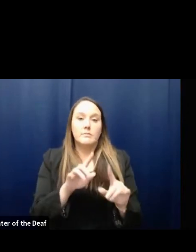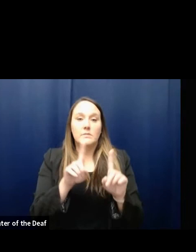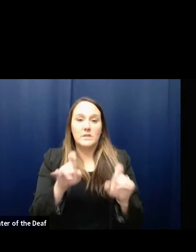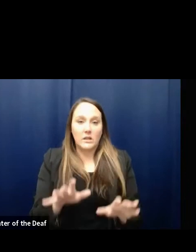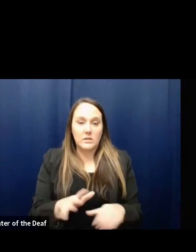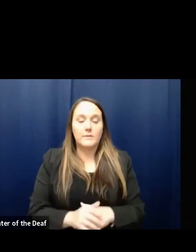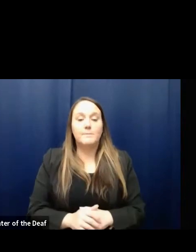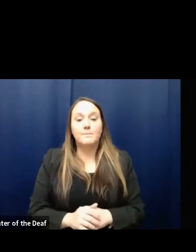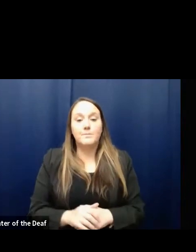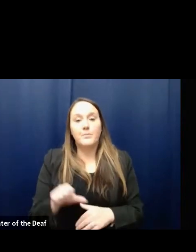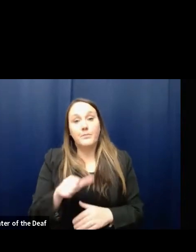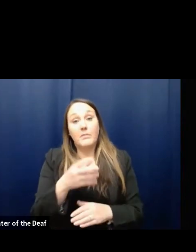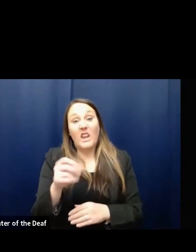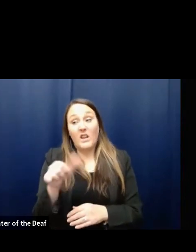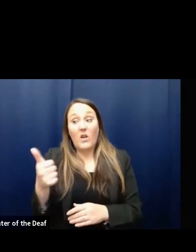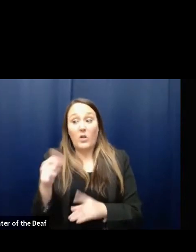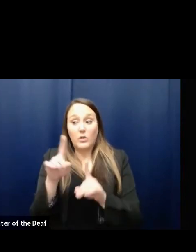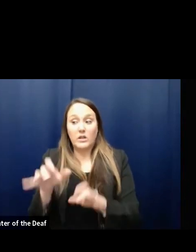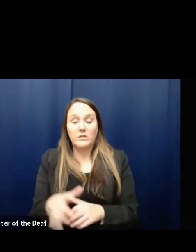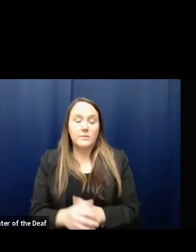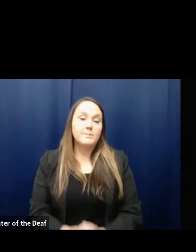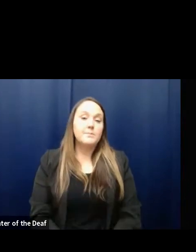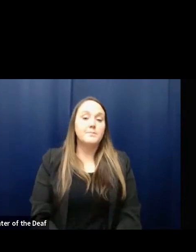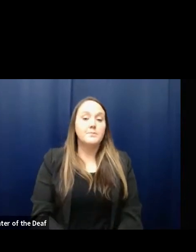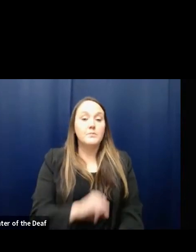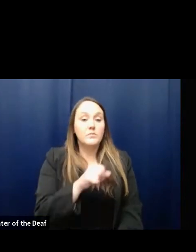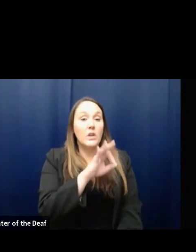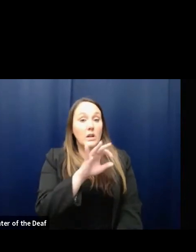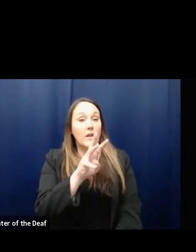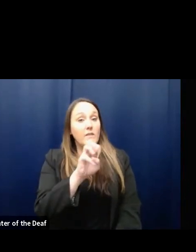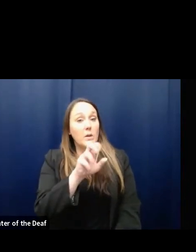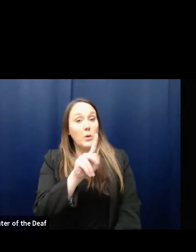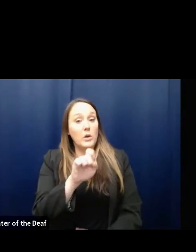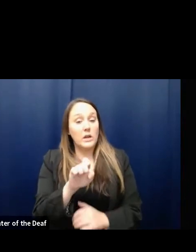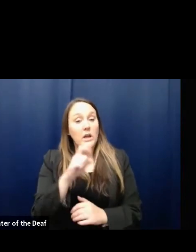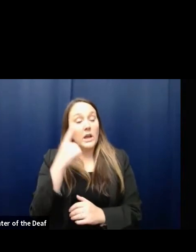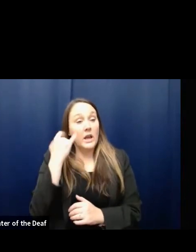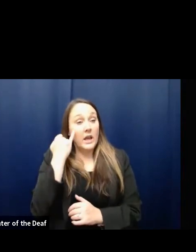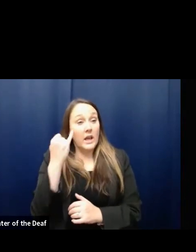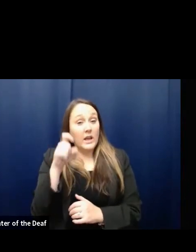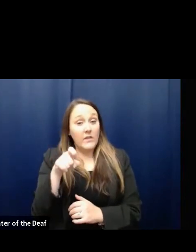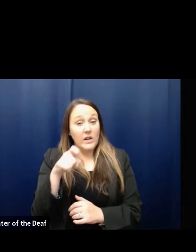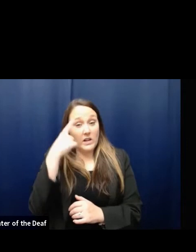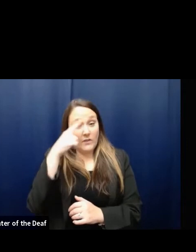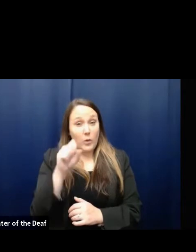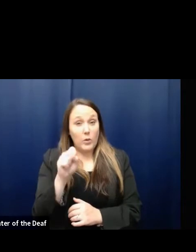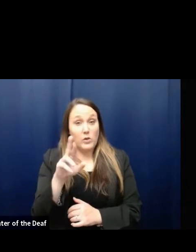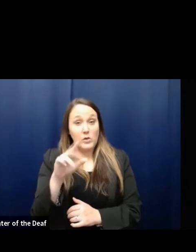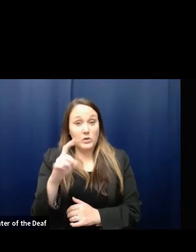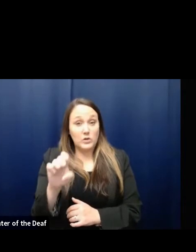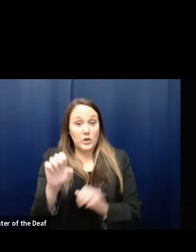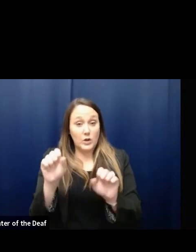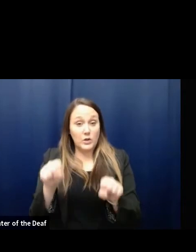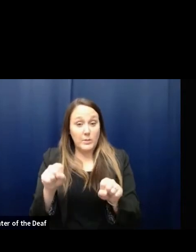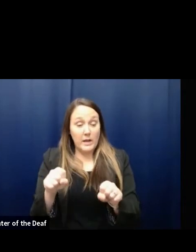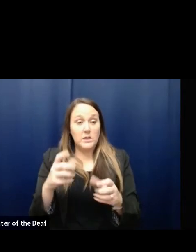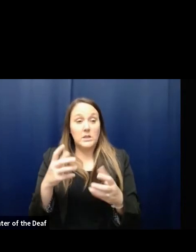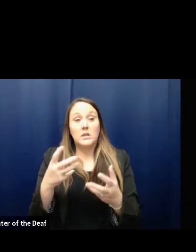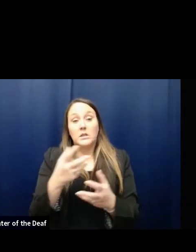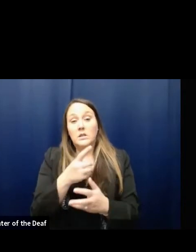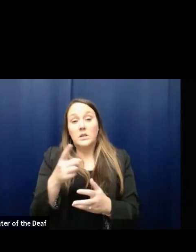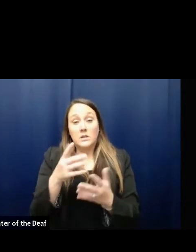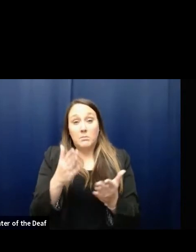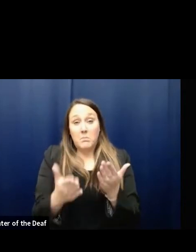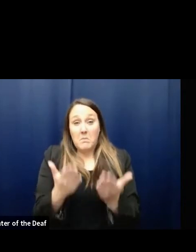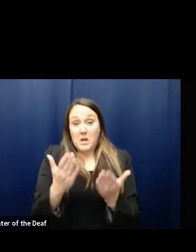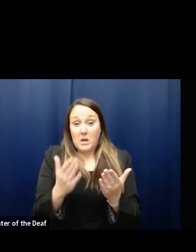is specifically. From Jeff with WATE, if needed for surge capacity purposes, would it still be possible to return to those